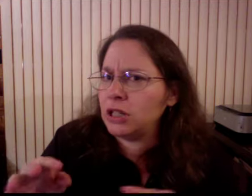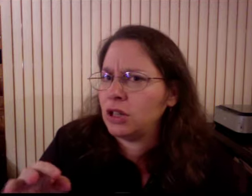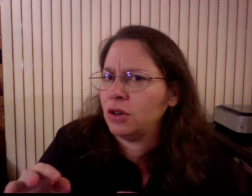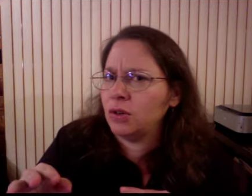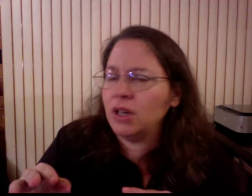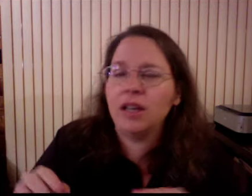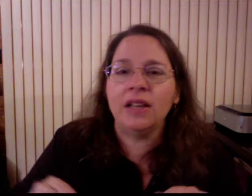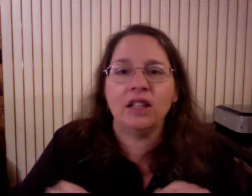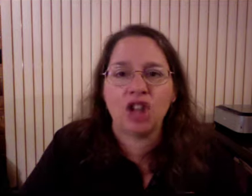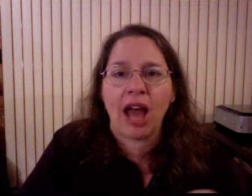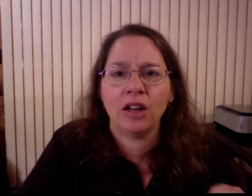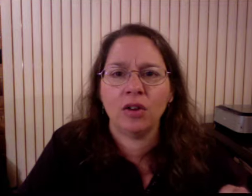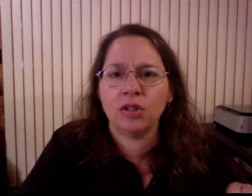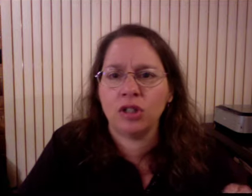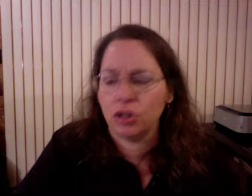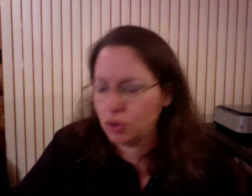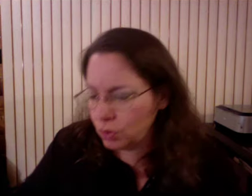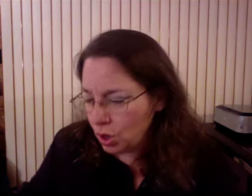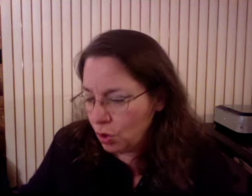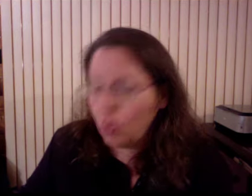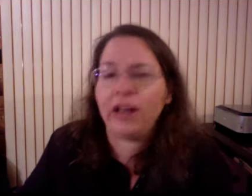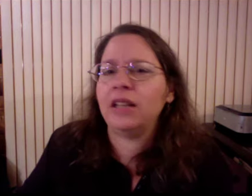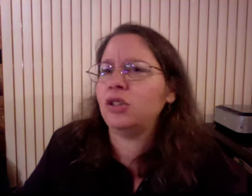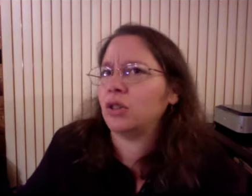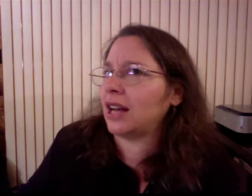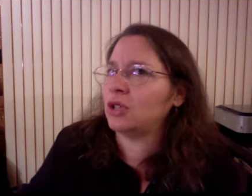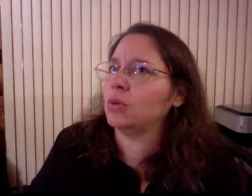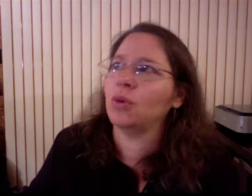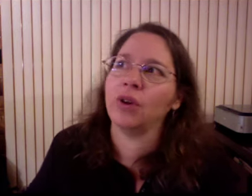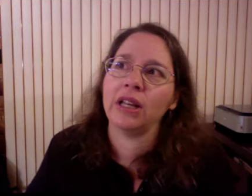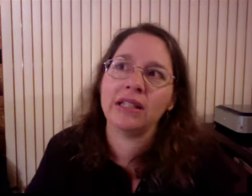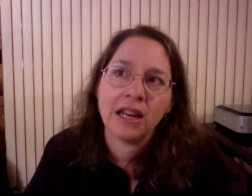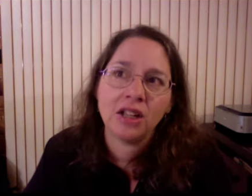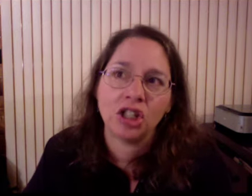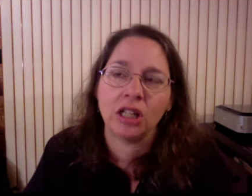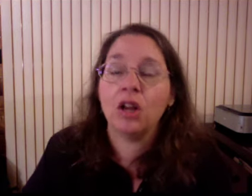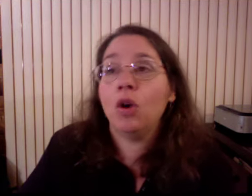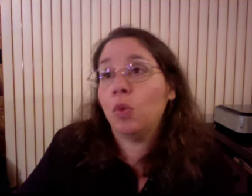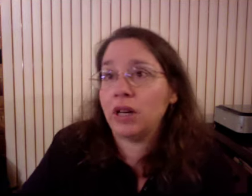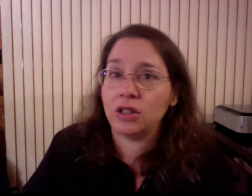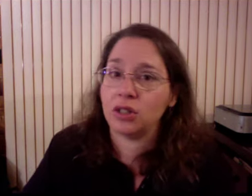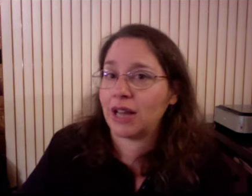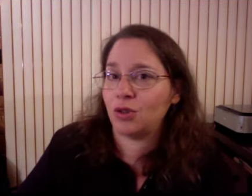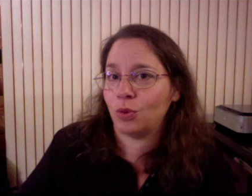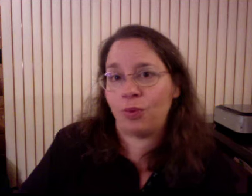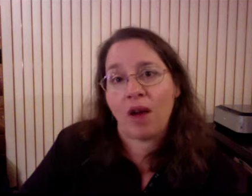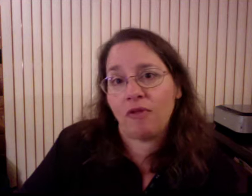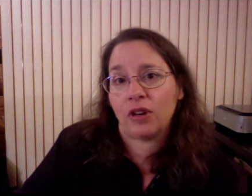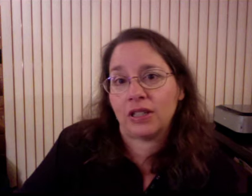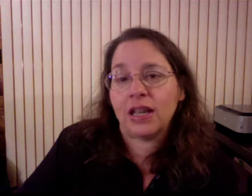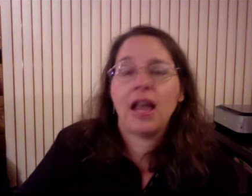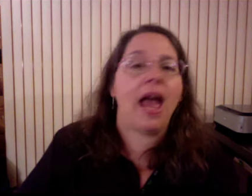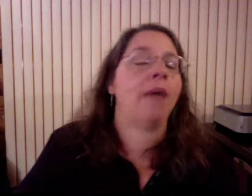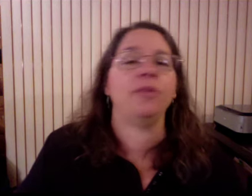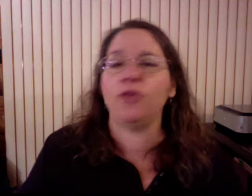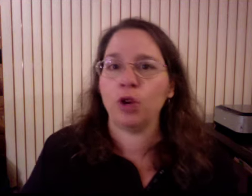soon the chat goes to, what is your sexual orientation? What is your sexual preference? And before you